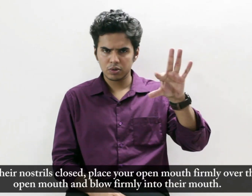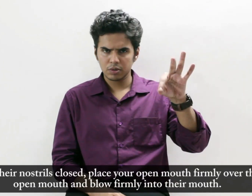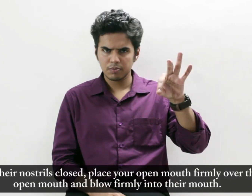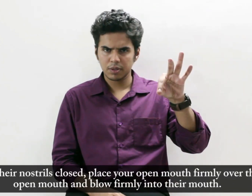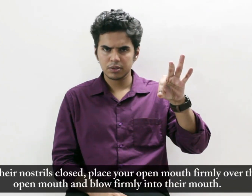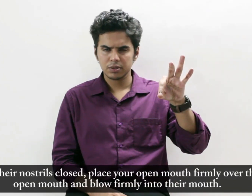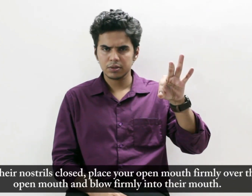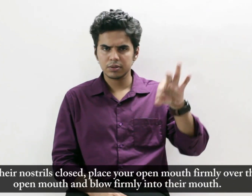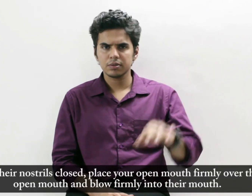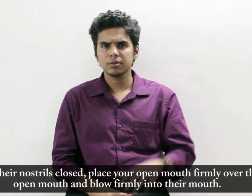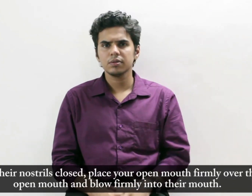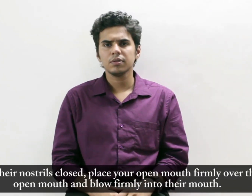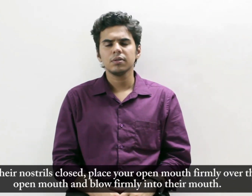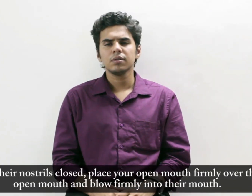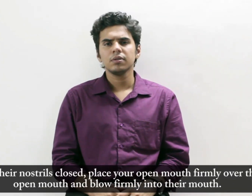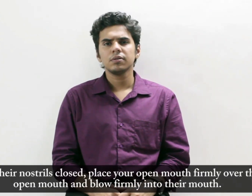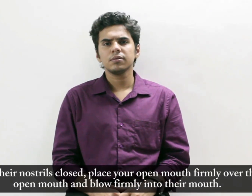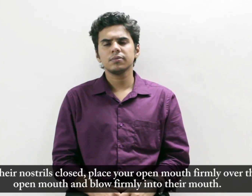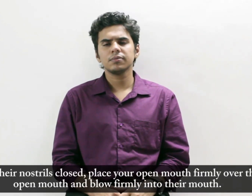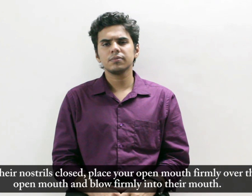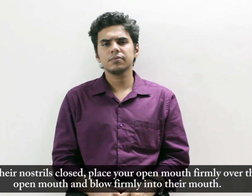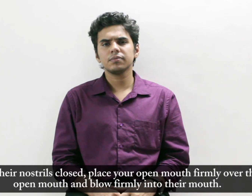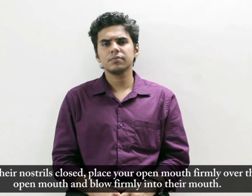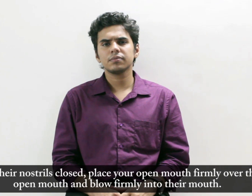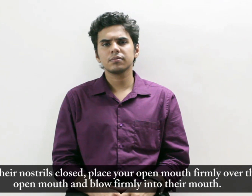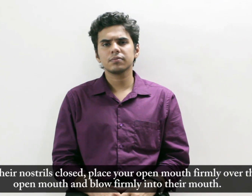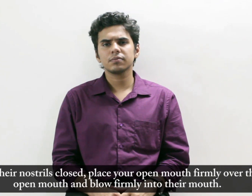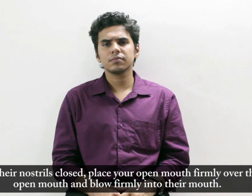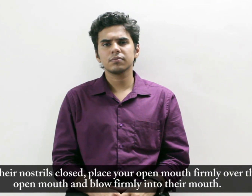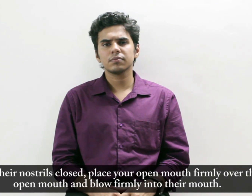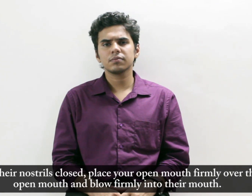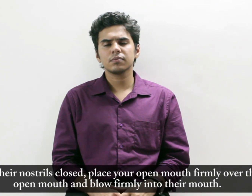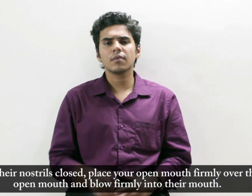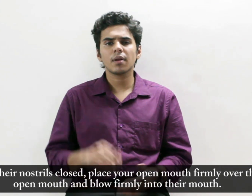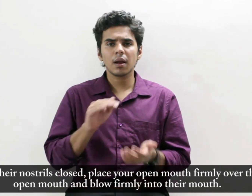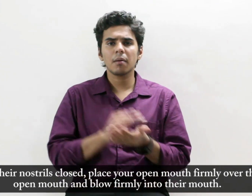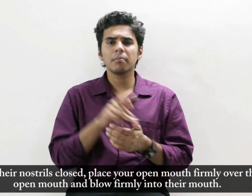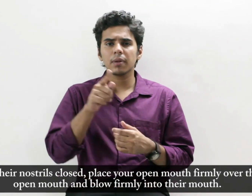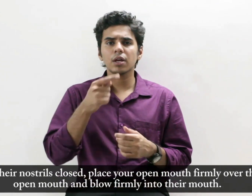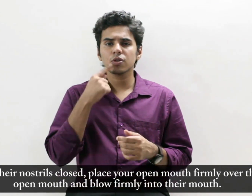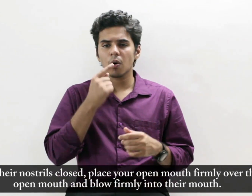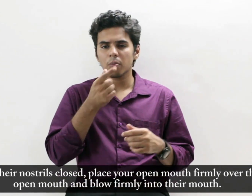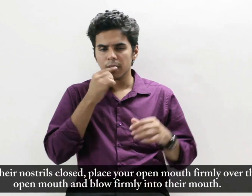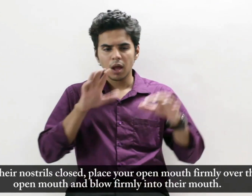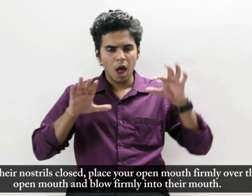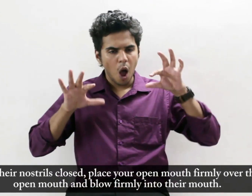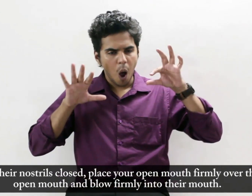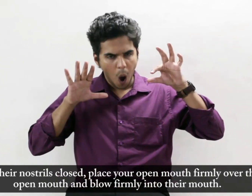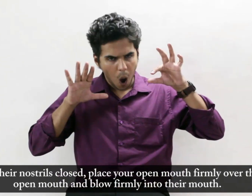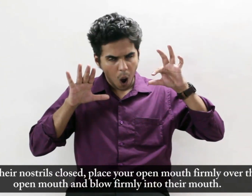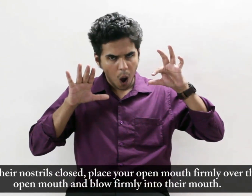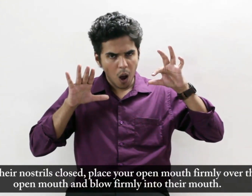Pinch their nostrils closed. Place your open mouth firmly over their open mouth and blow firmly into their